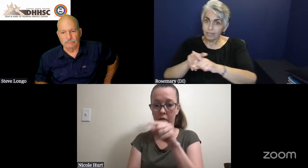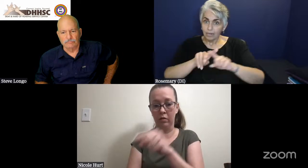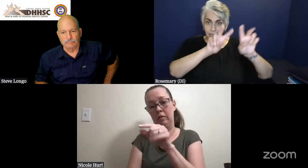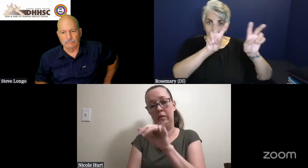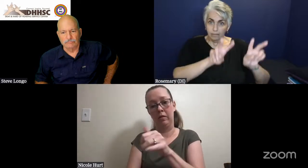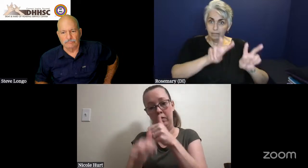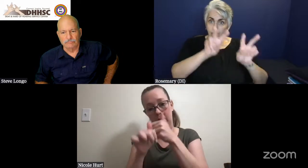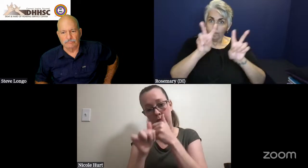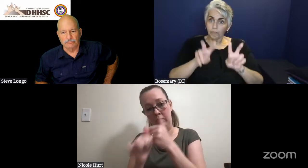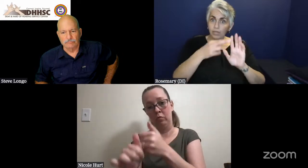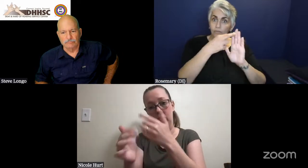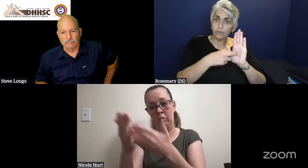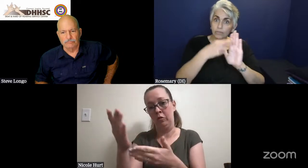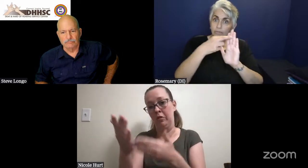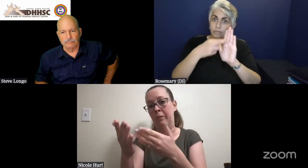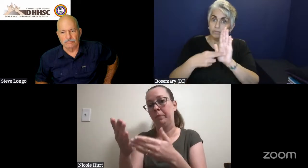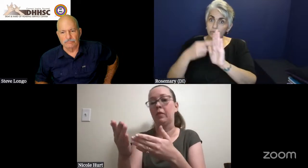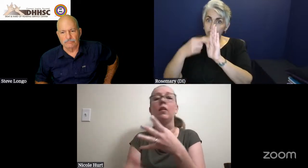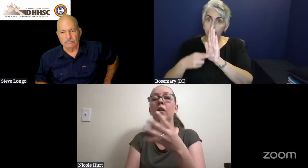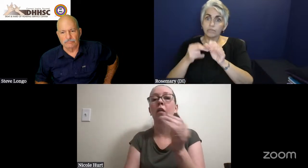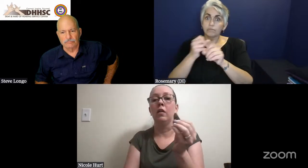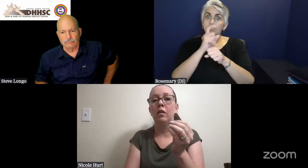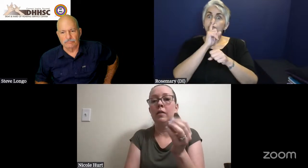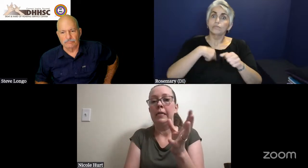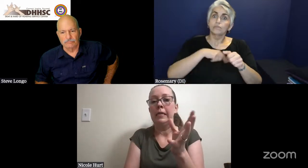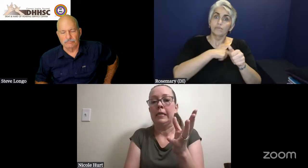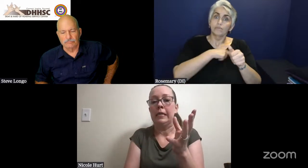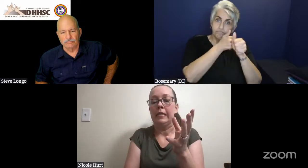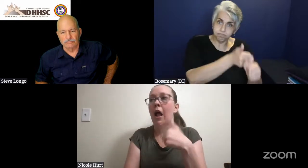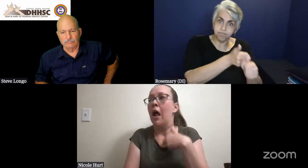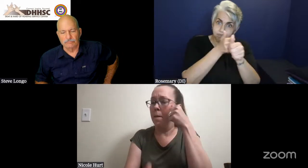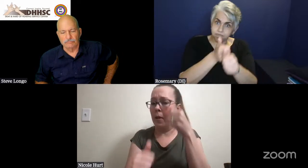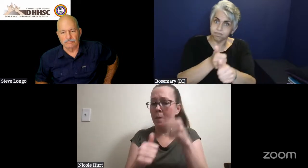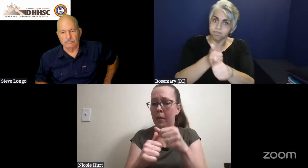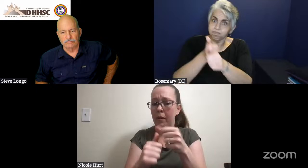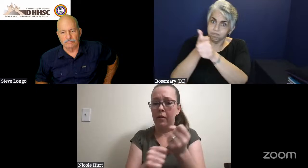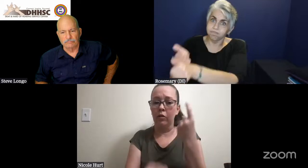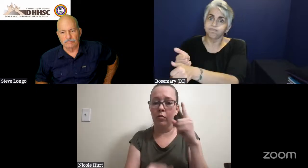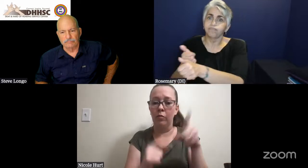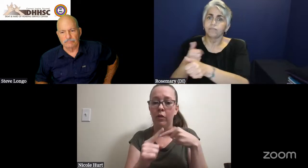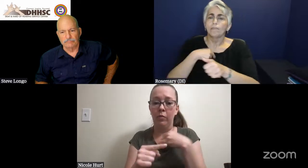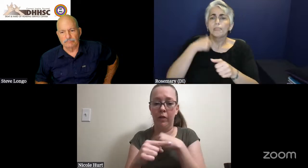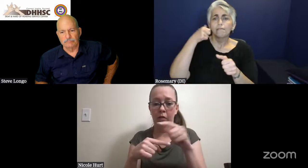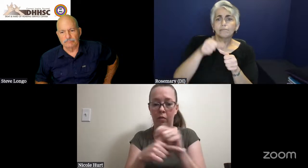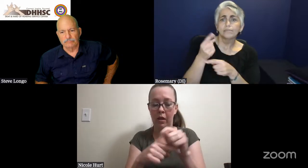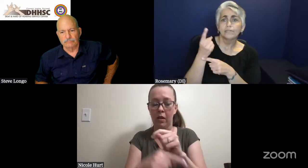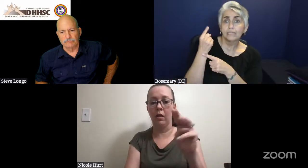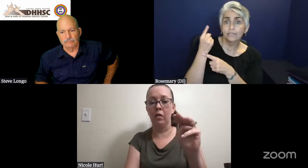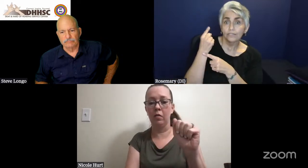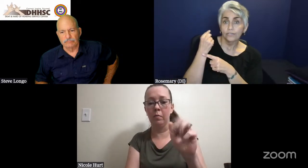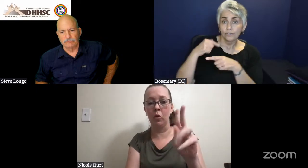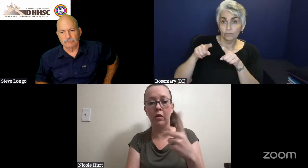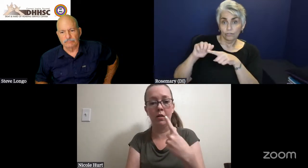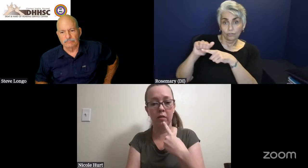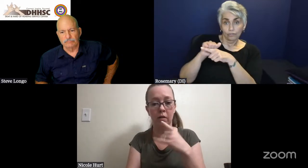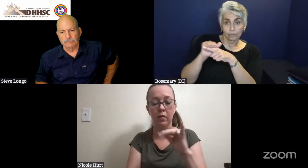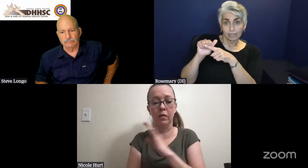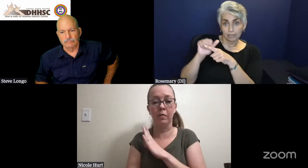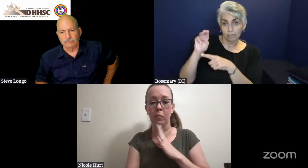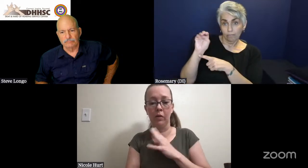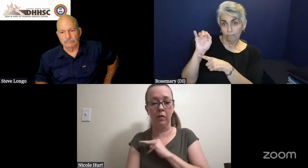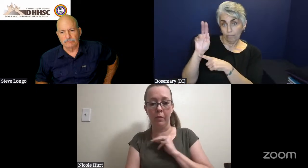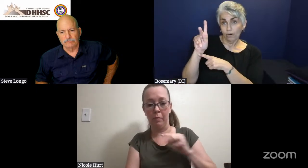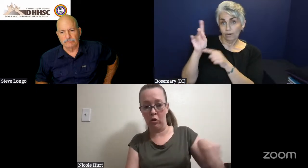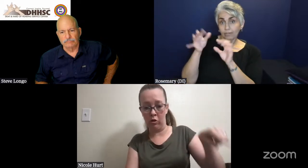if we're applying for grants and they look at the rules, we want to be certain that we're following those rules.